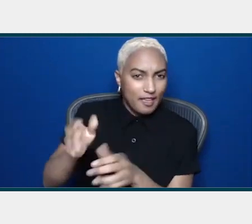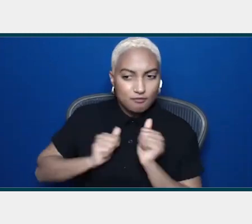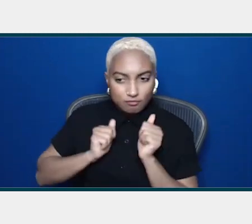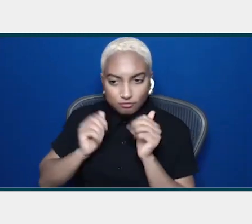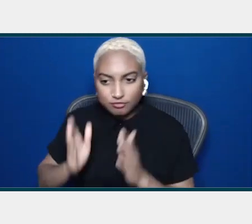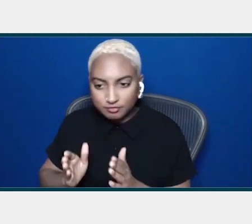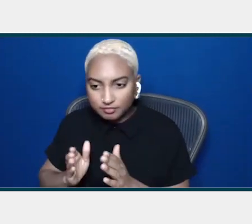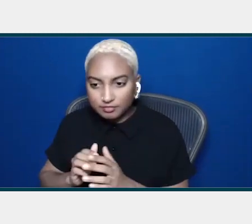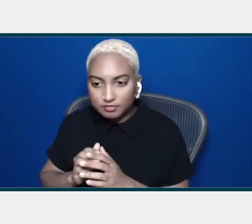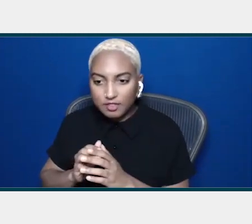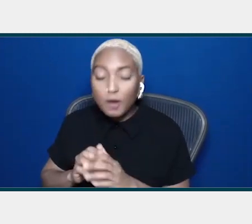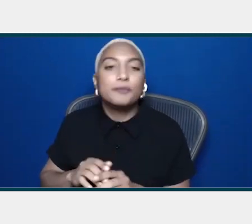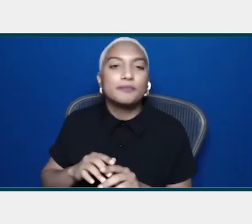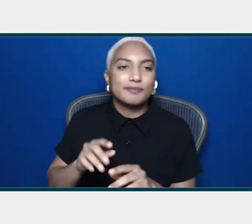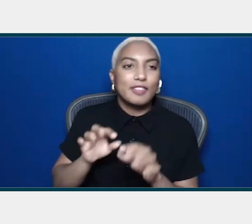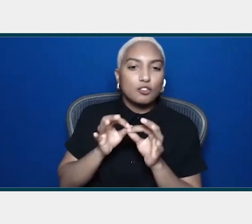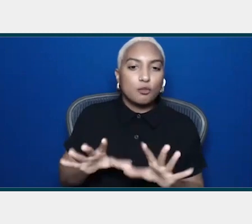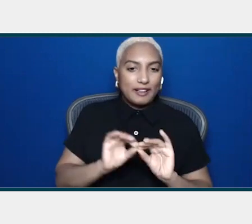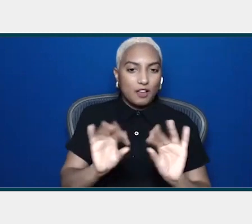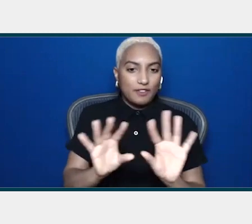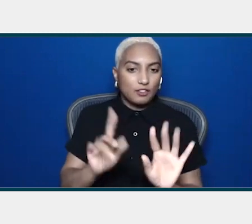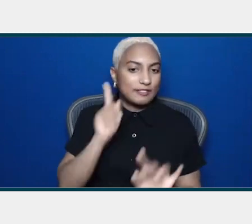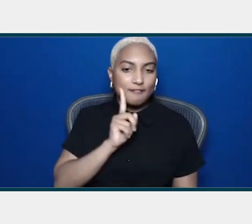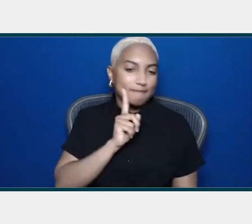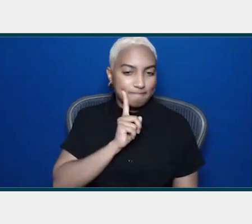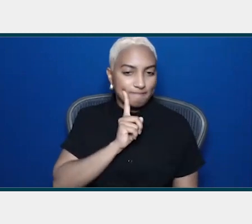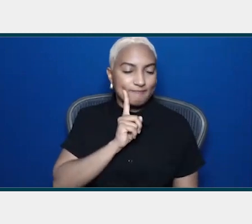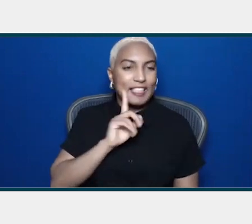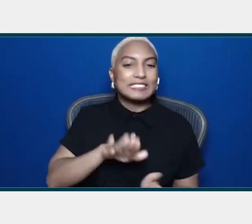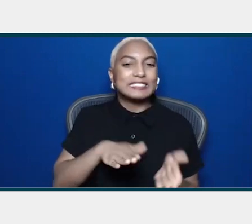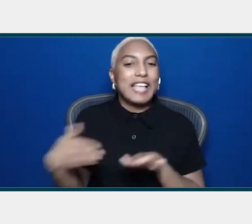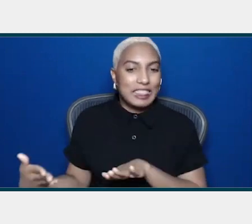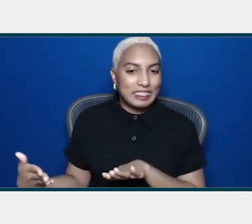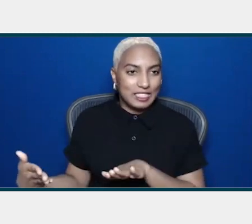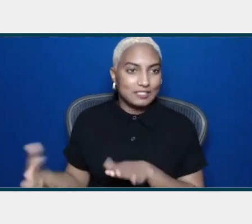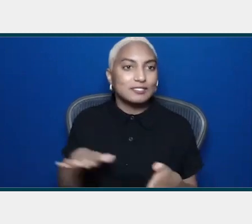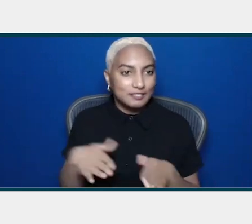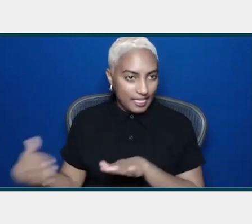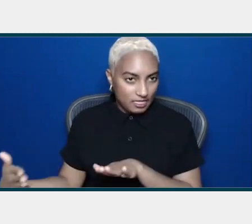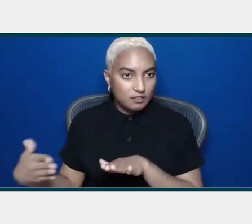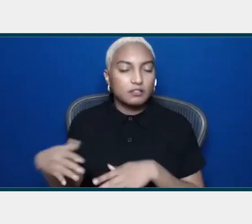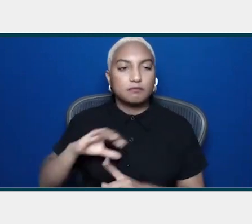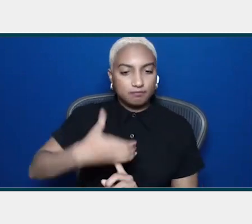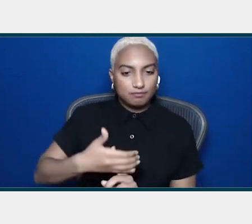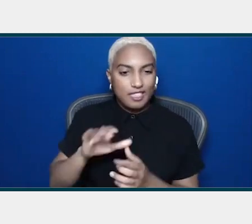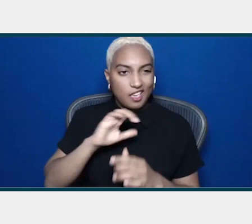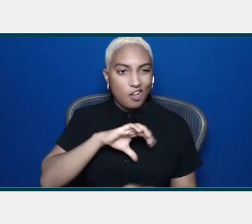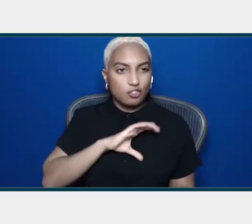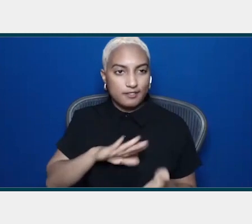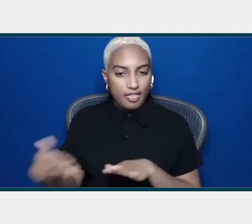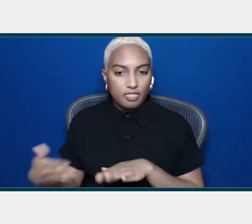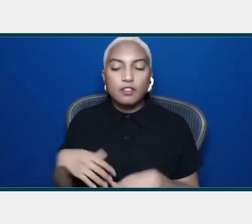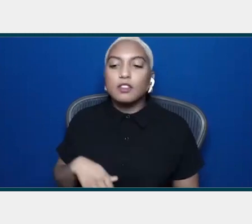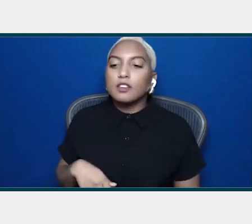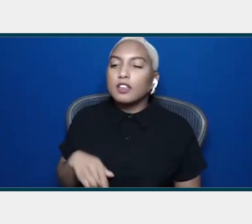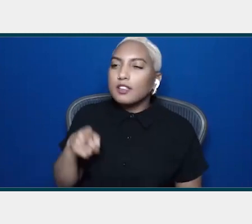beauty. And I set that up to say, do you think that there's something, and of all the people we've